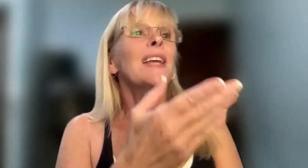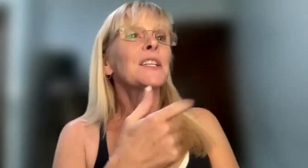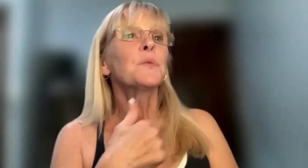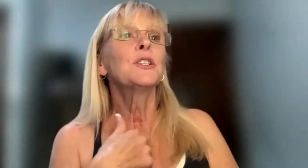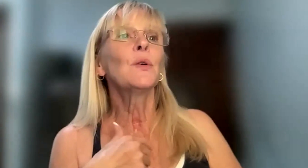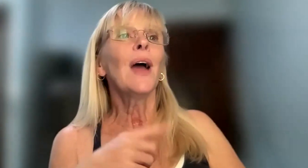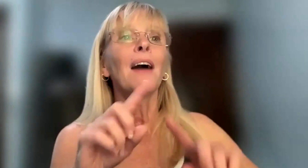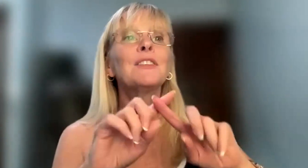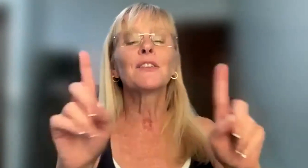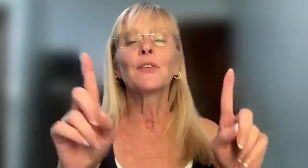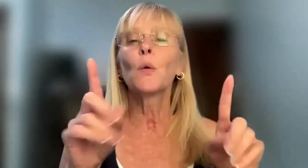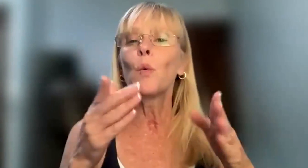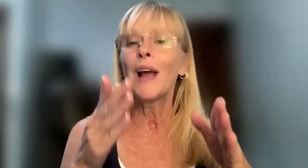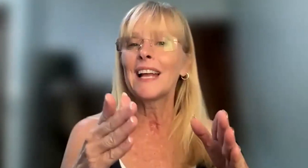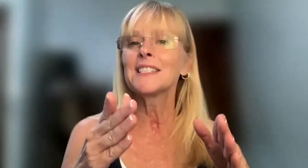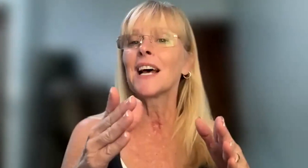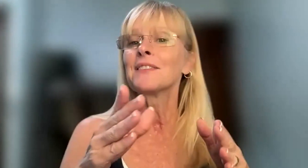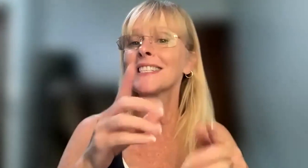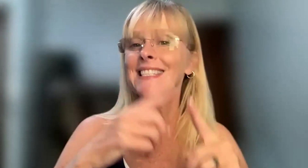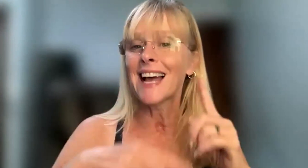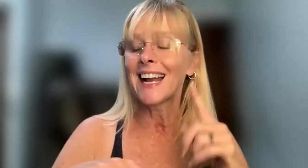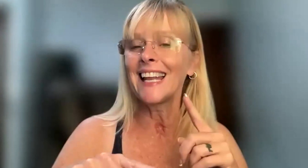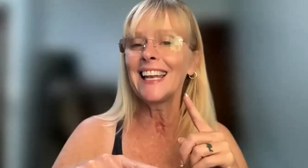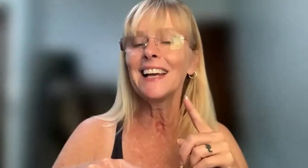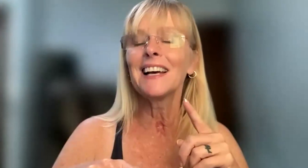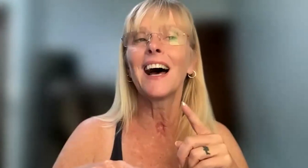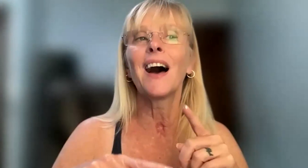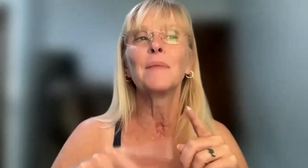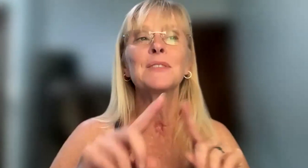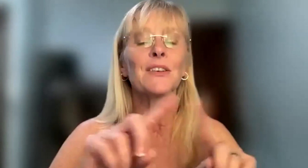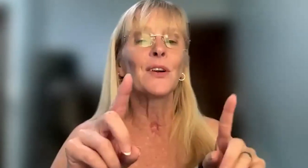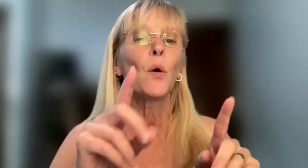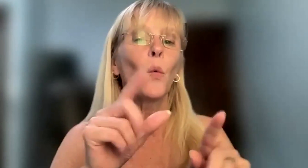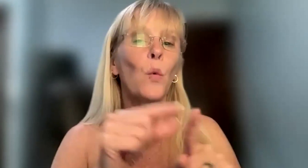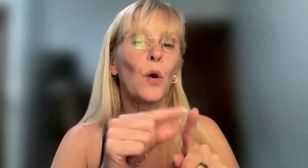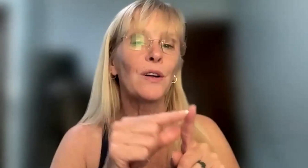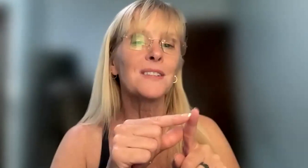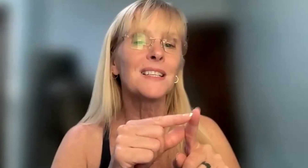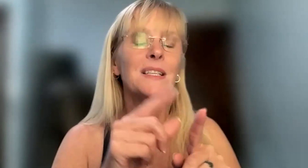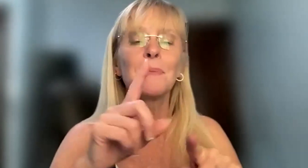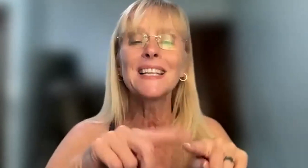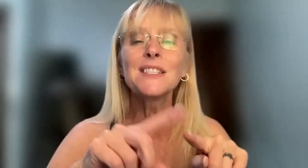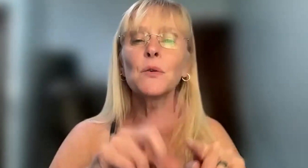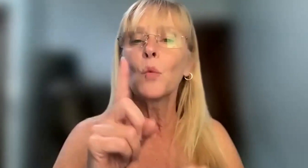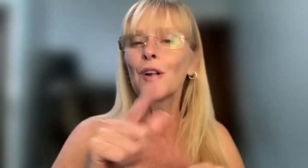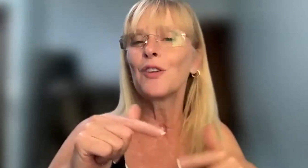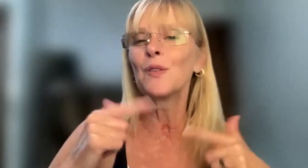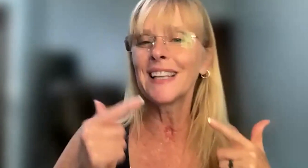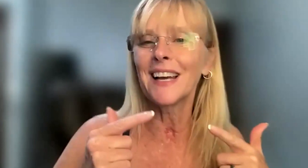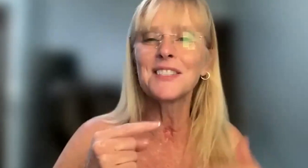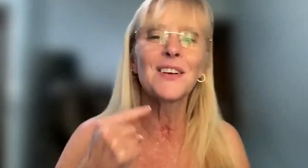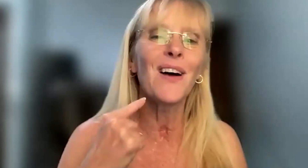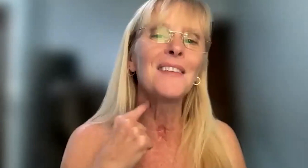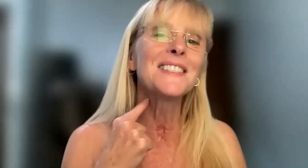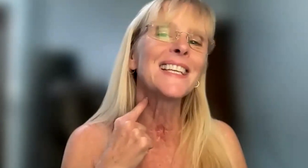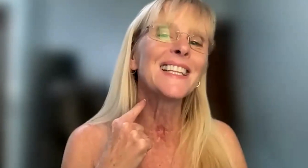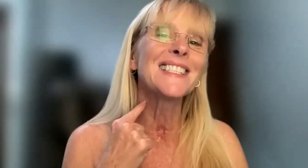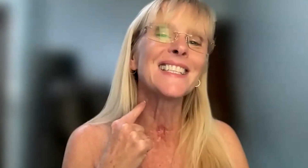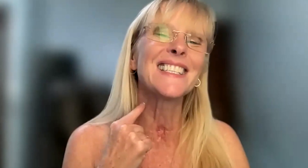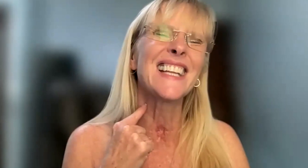yes, we do have different ways of signing different words. It depends on where you live. So I've seen this as